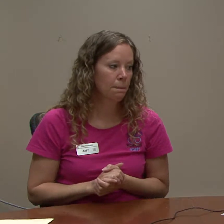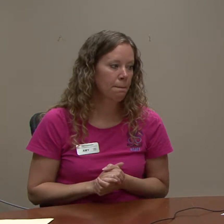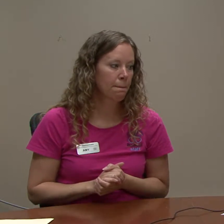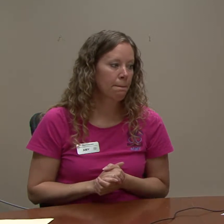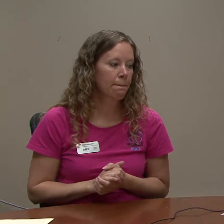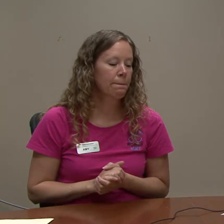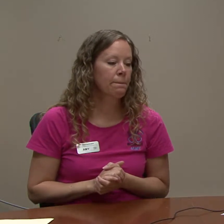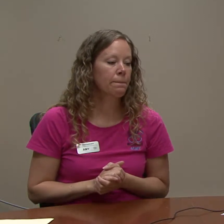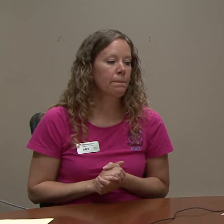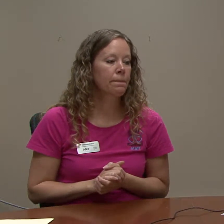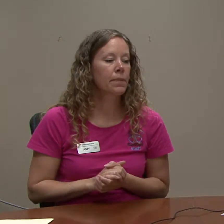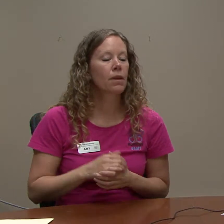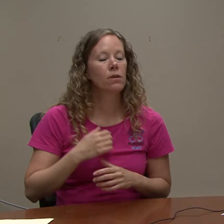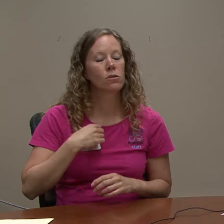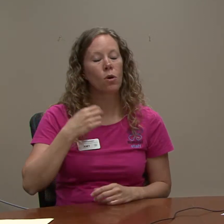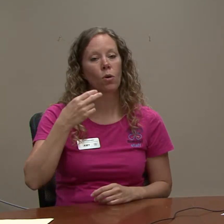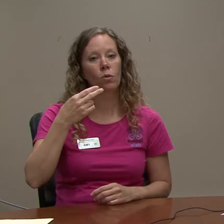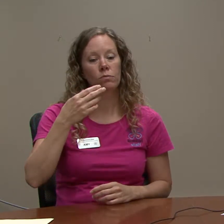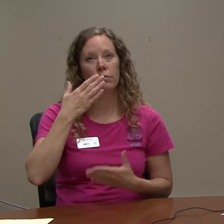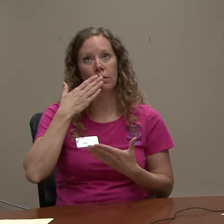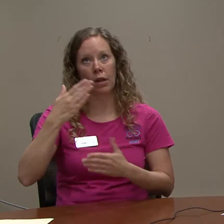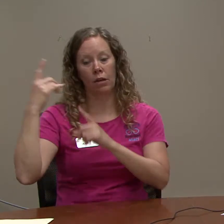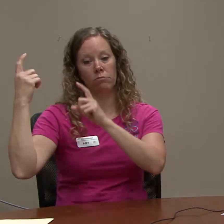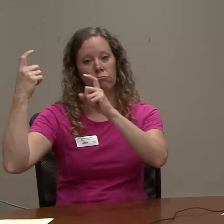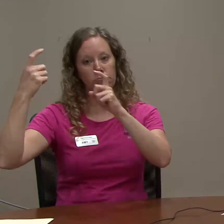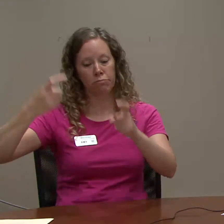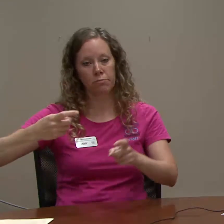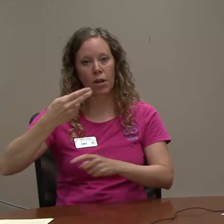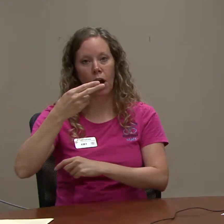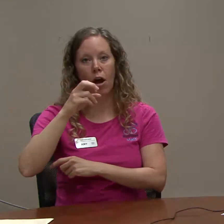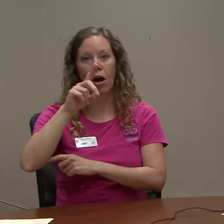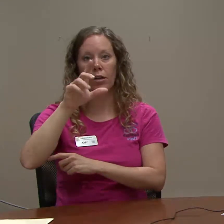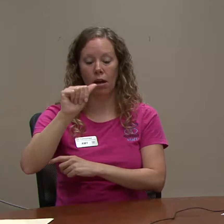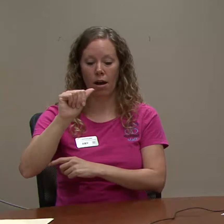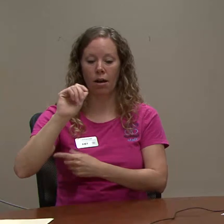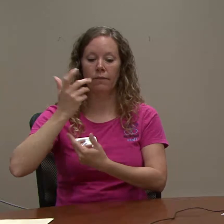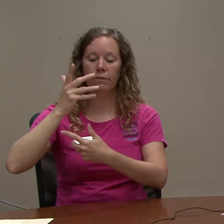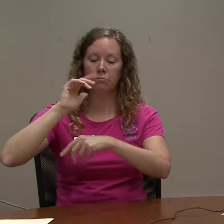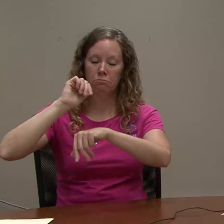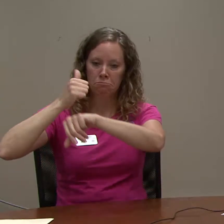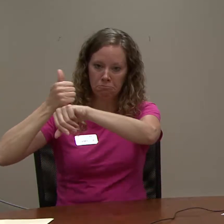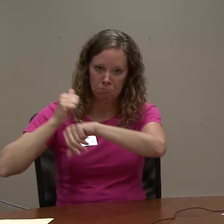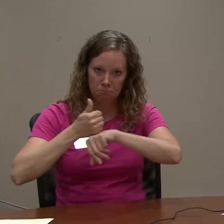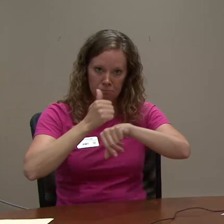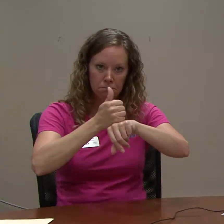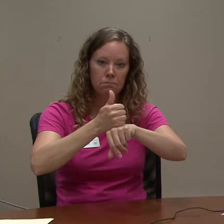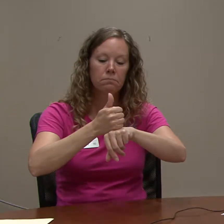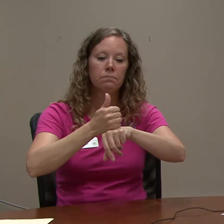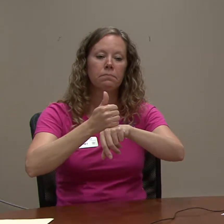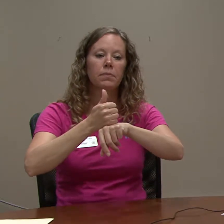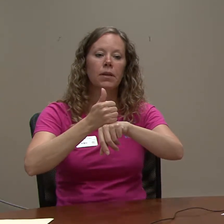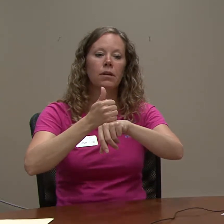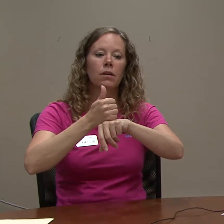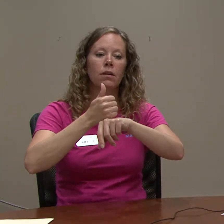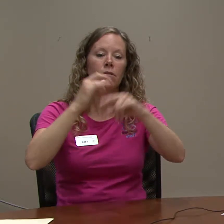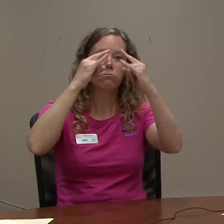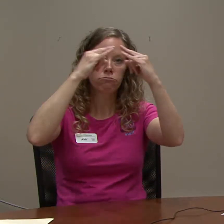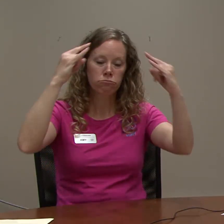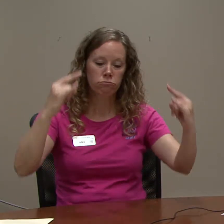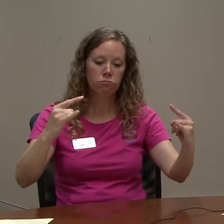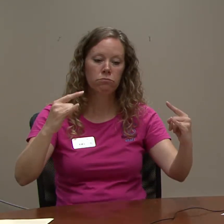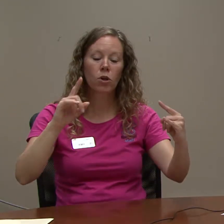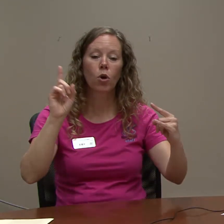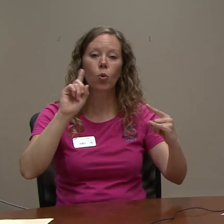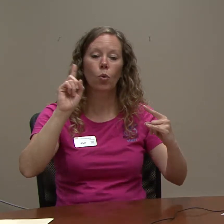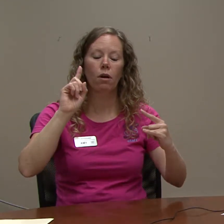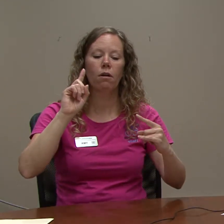So as I mentioned, Honda had helped us to build our booths. They are in